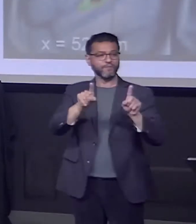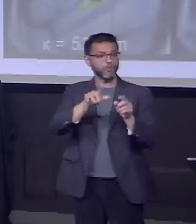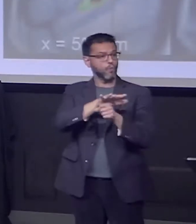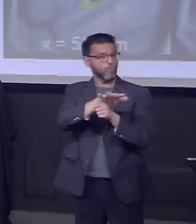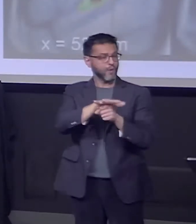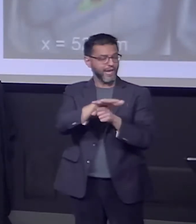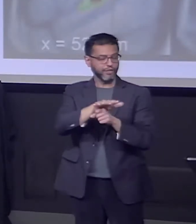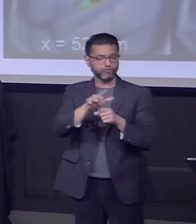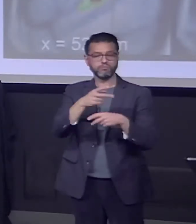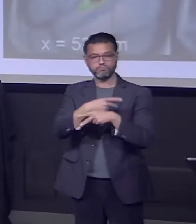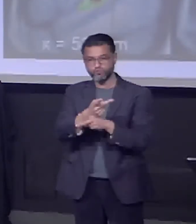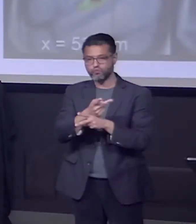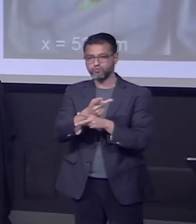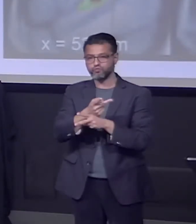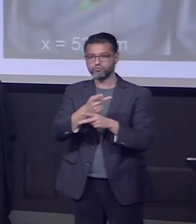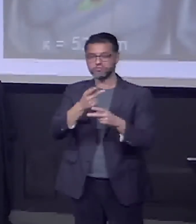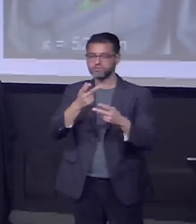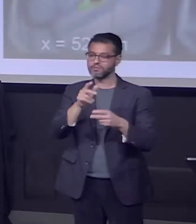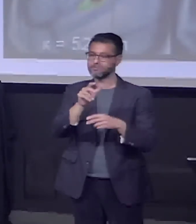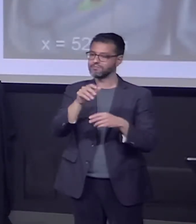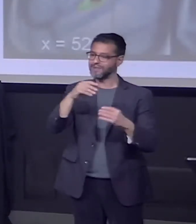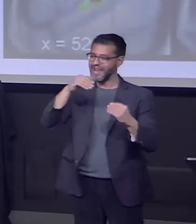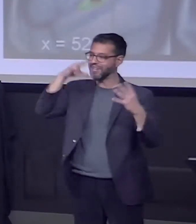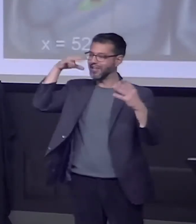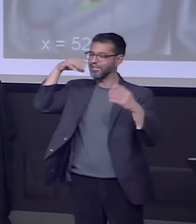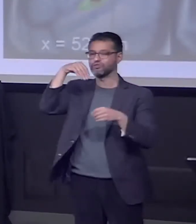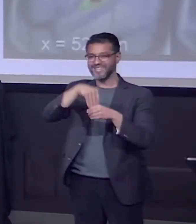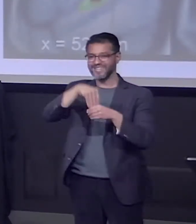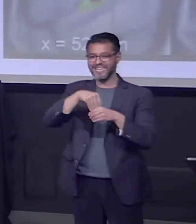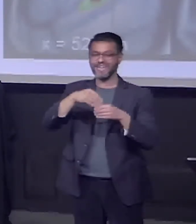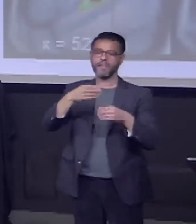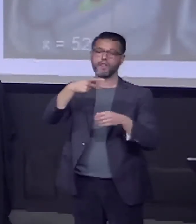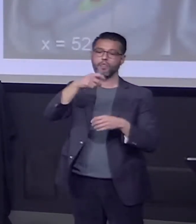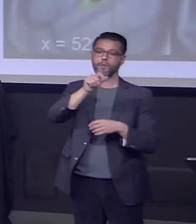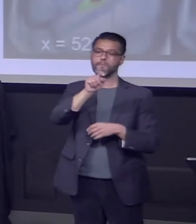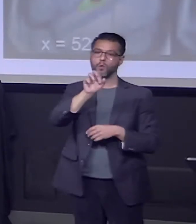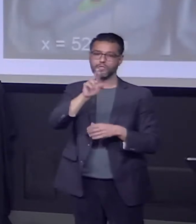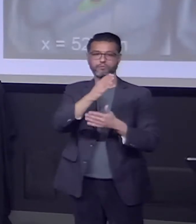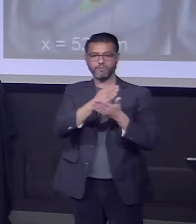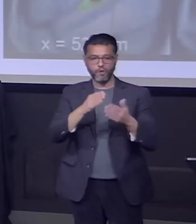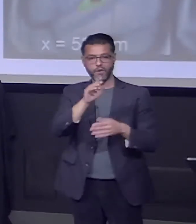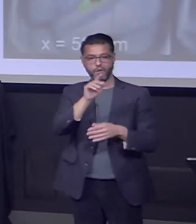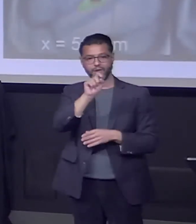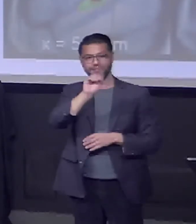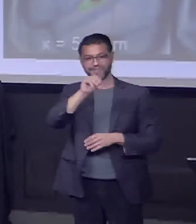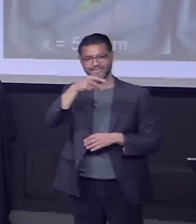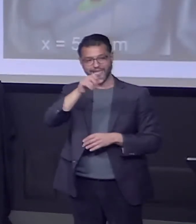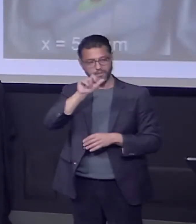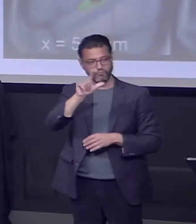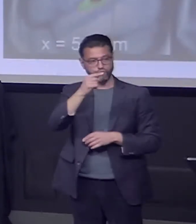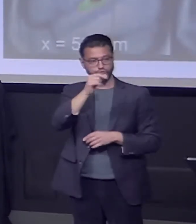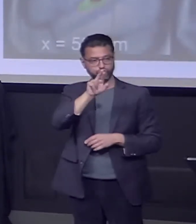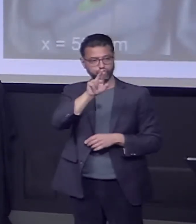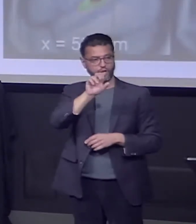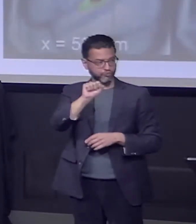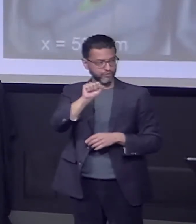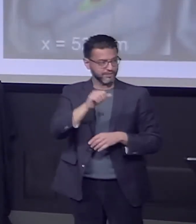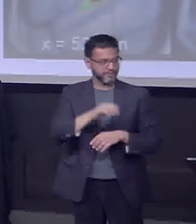generate activation in this posterior part of the superior temporal gyrus and up into inferior parietal cortex. And it's